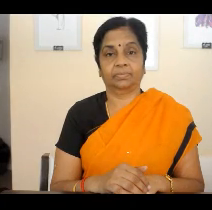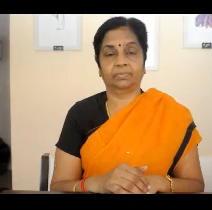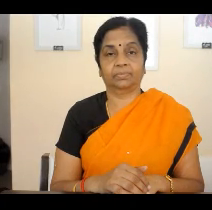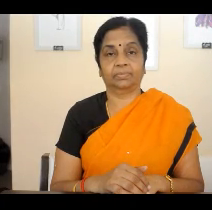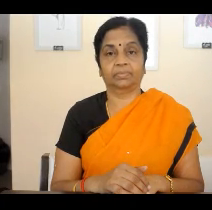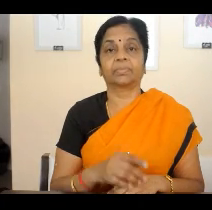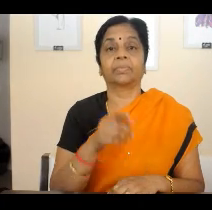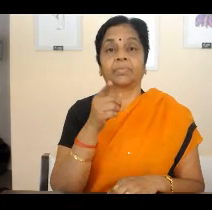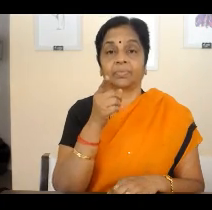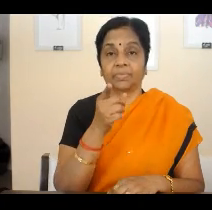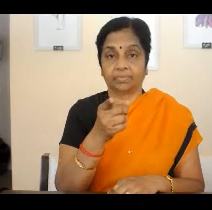the